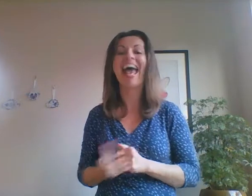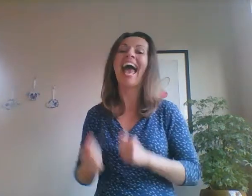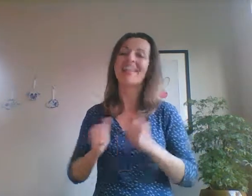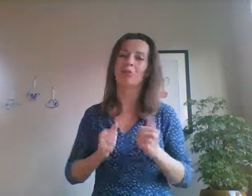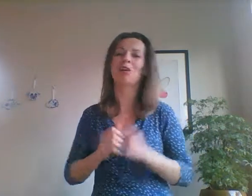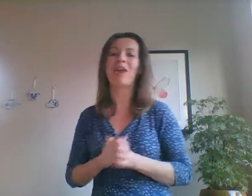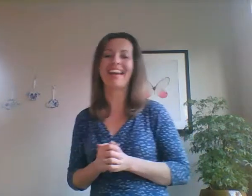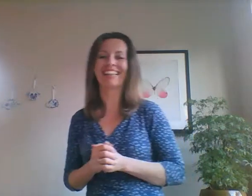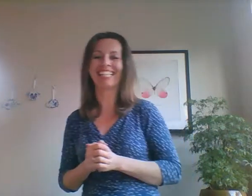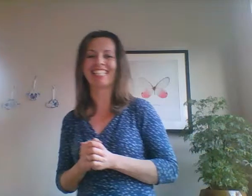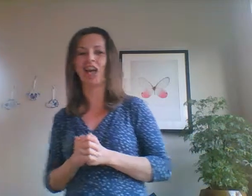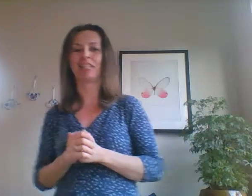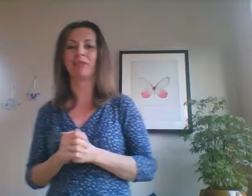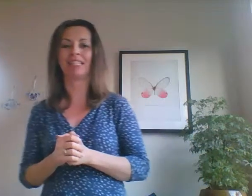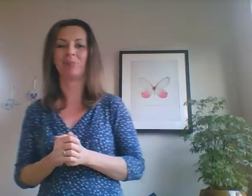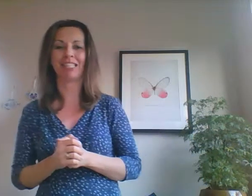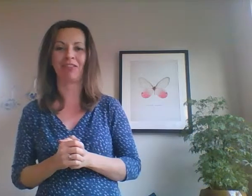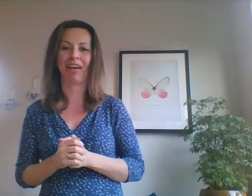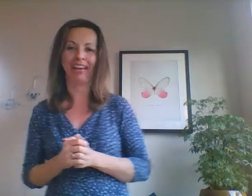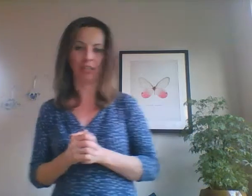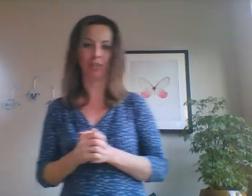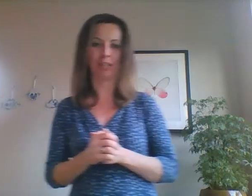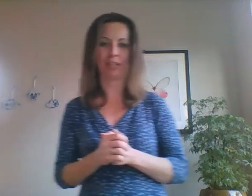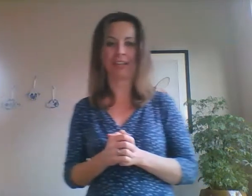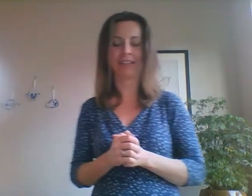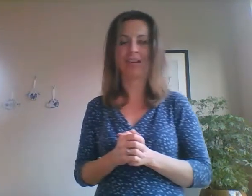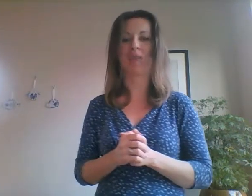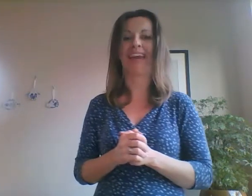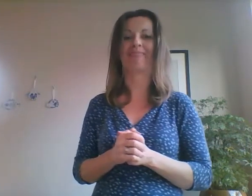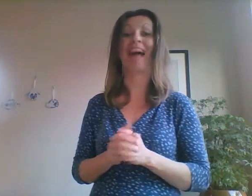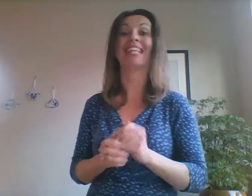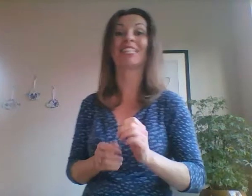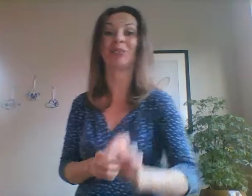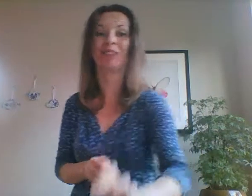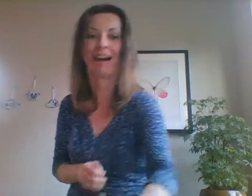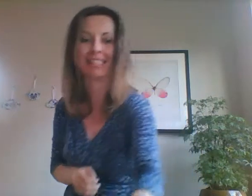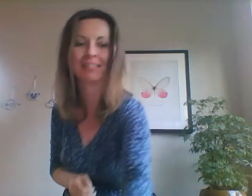and then we'll go ahead and get started with the specific lecture materials. Okay, I'll see you soon, guys.